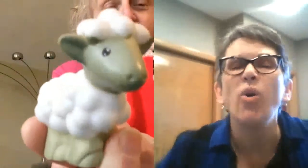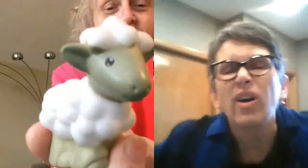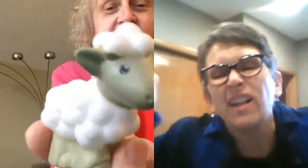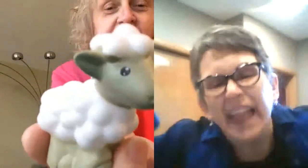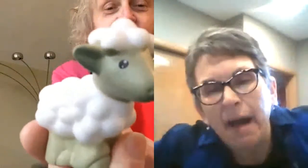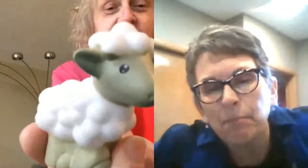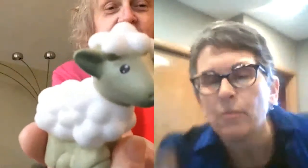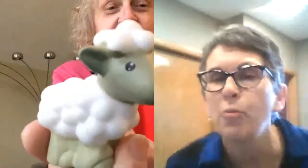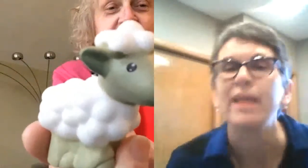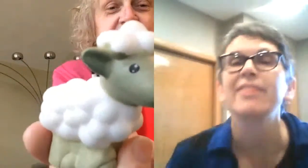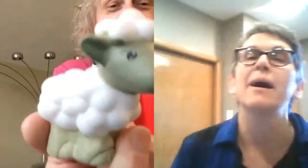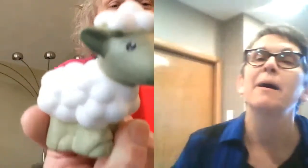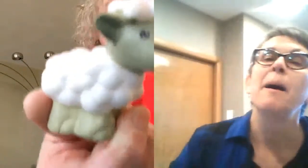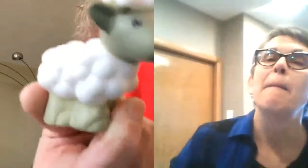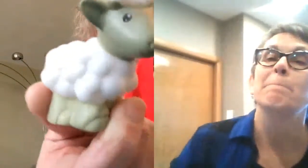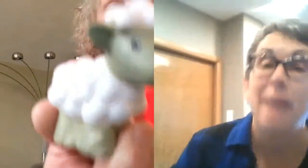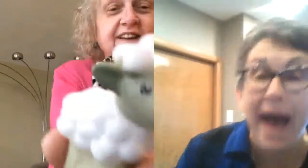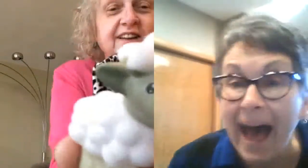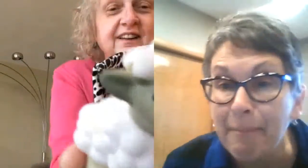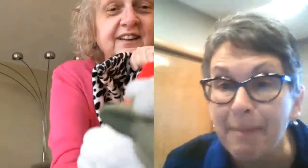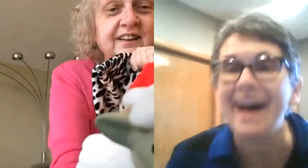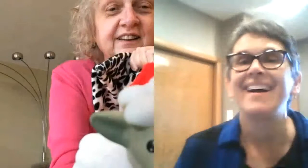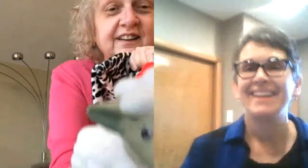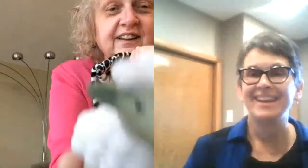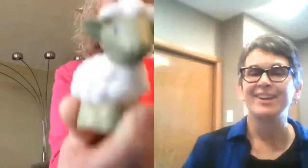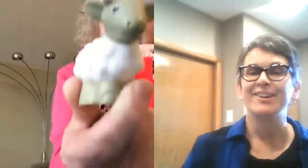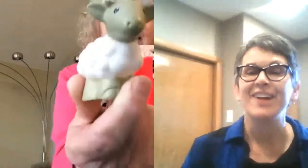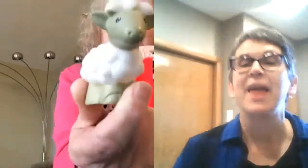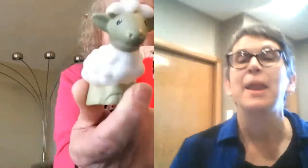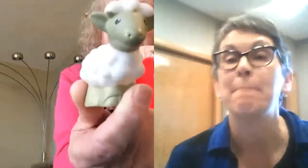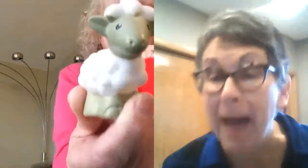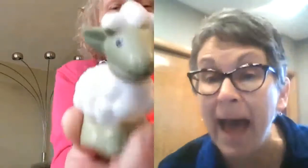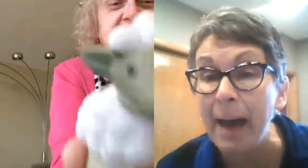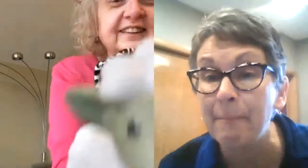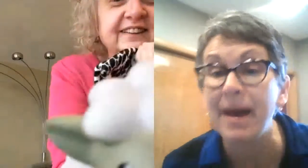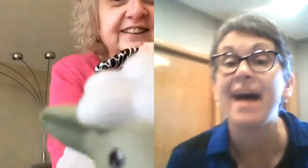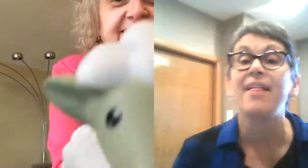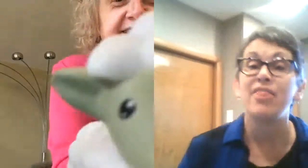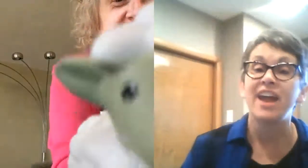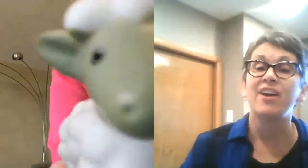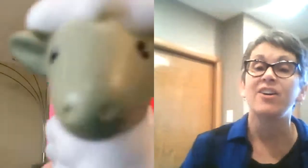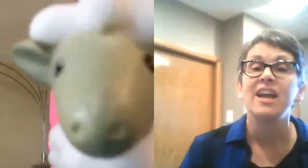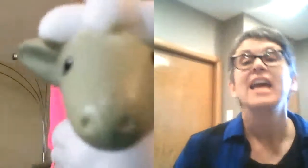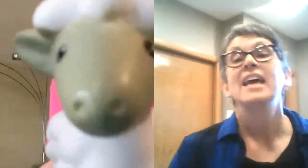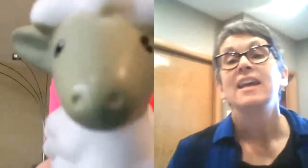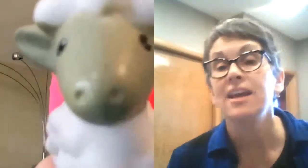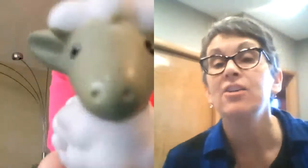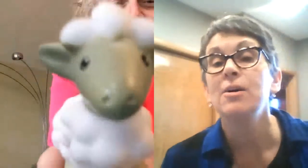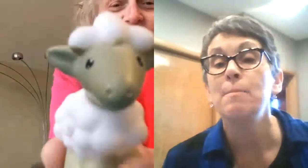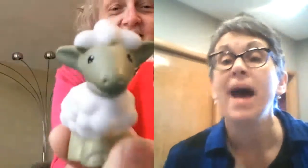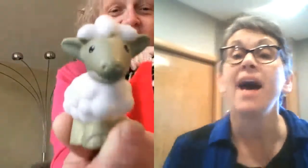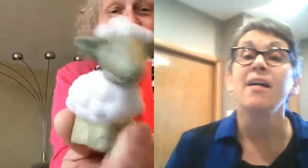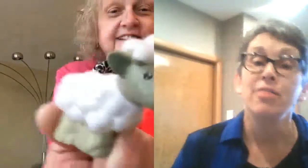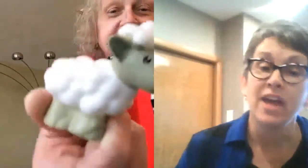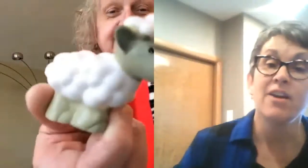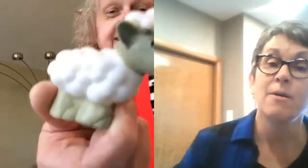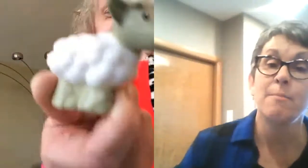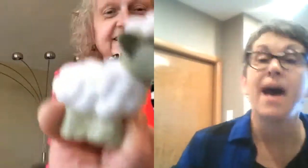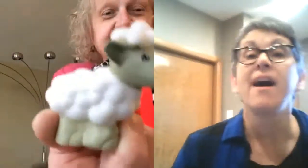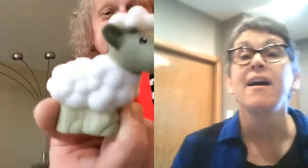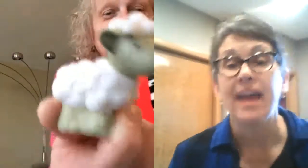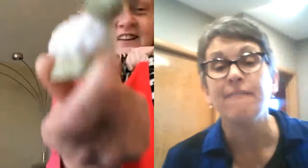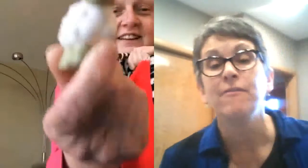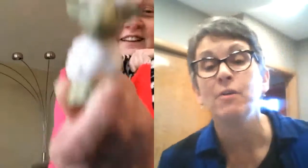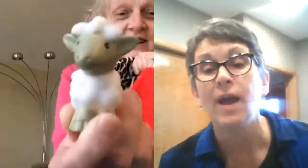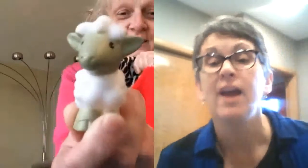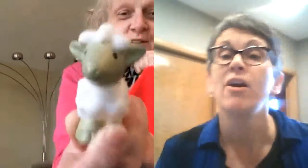E-I-E-I-O. Or a lamb with a ba-ba here and a ba-ba there. Here a ba, there a